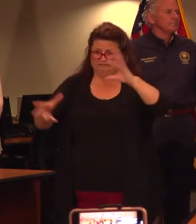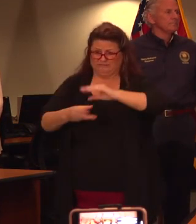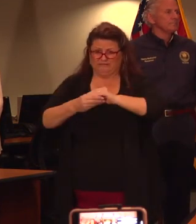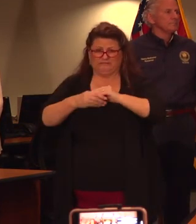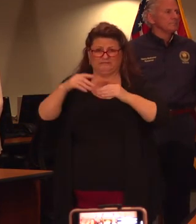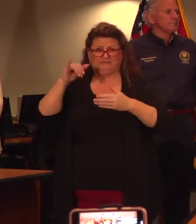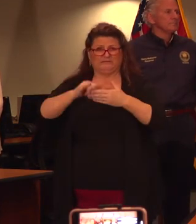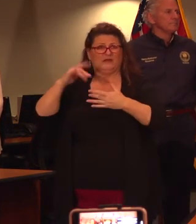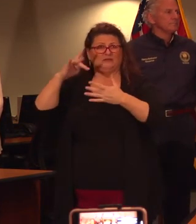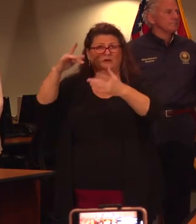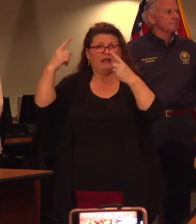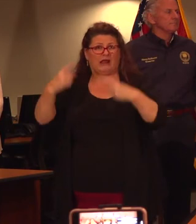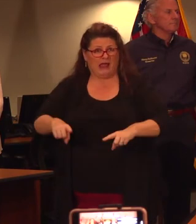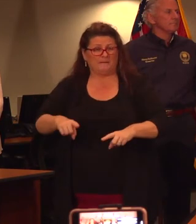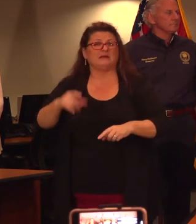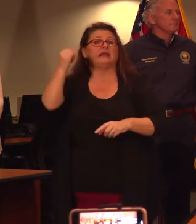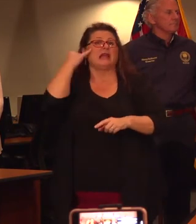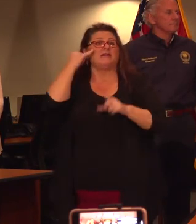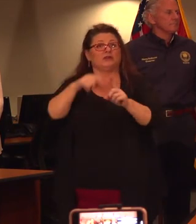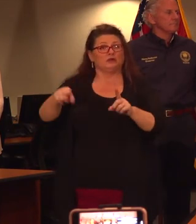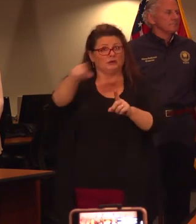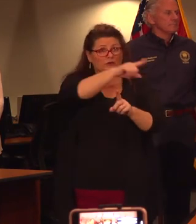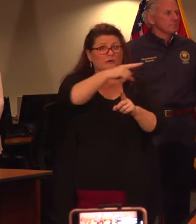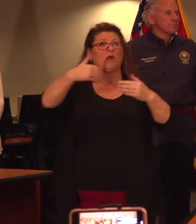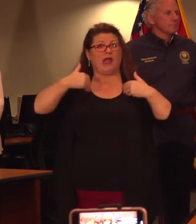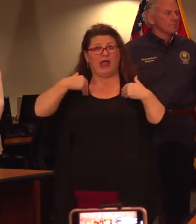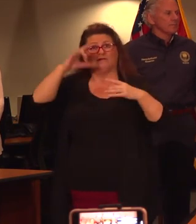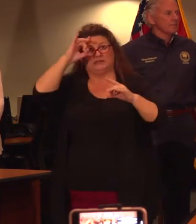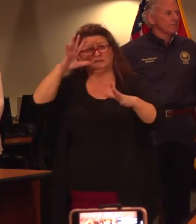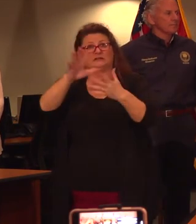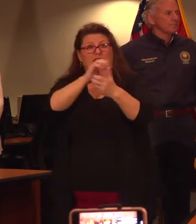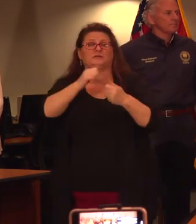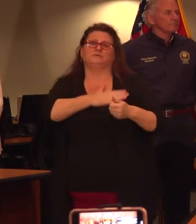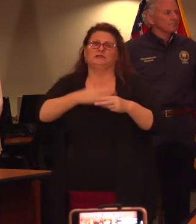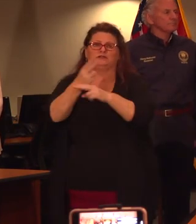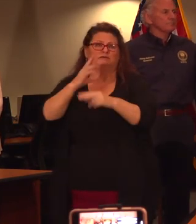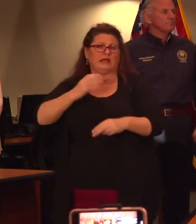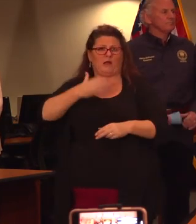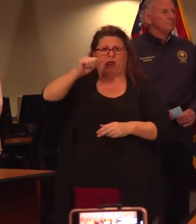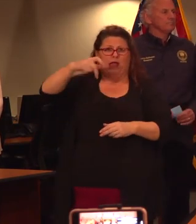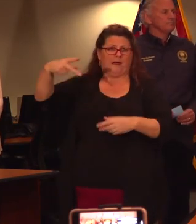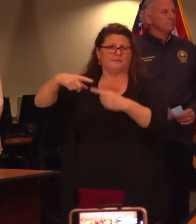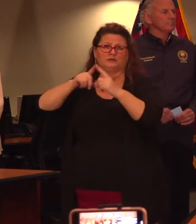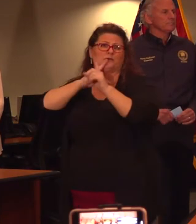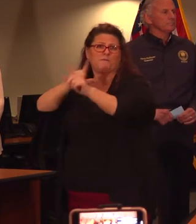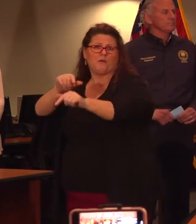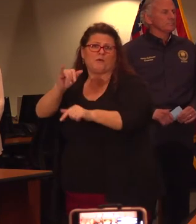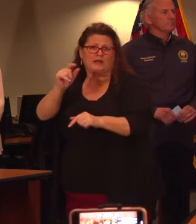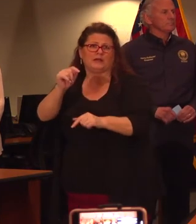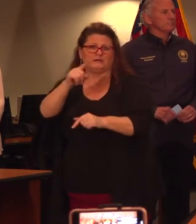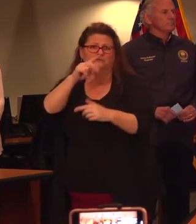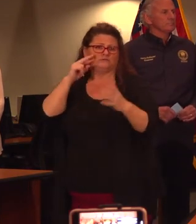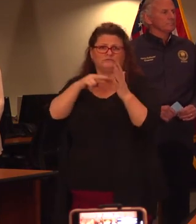could report that damage in the damage assessment tool in our South Carolina Emergency Manager mobile app. That's got to go to